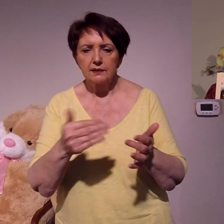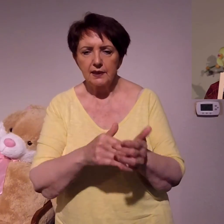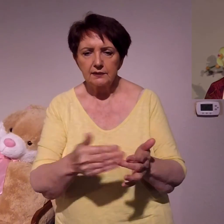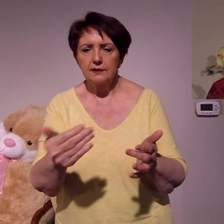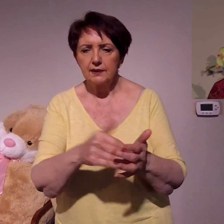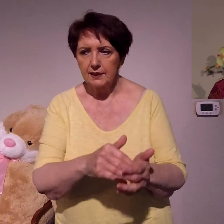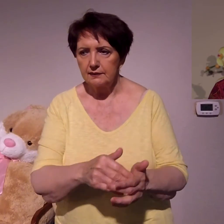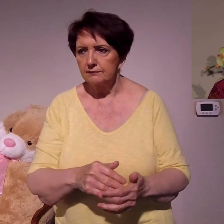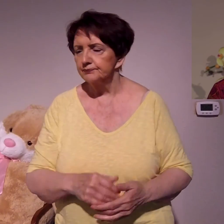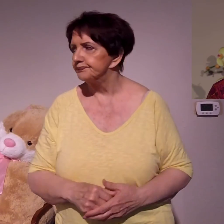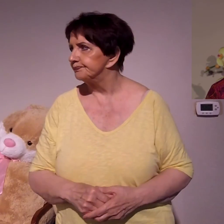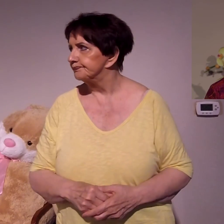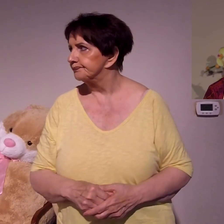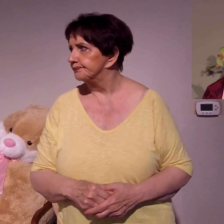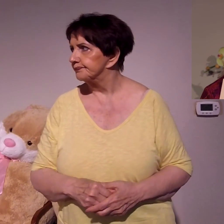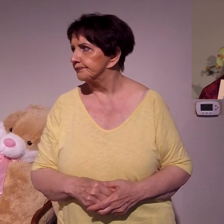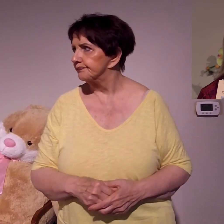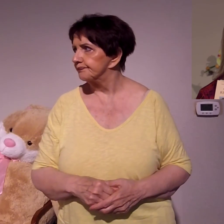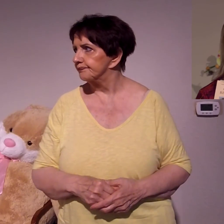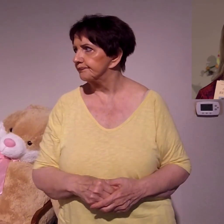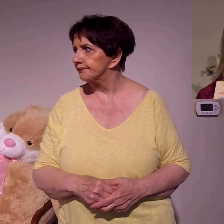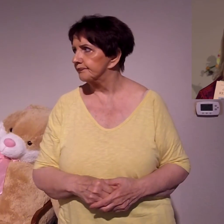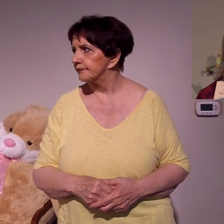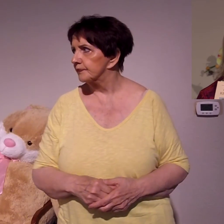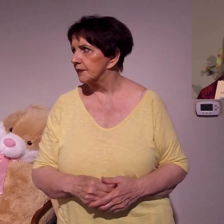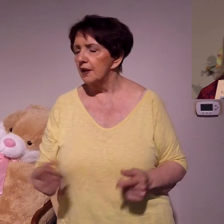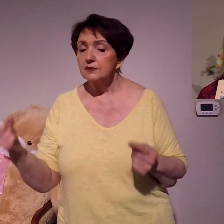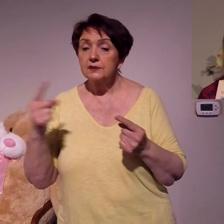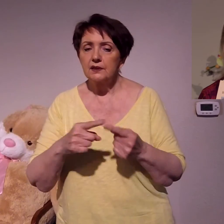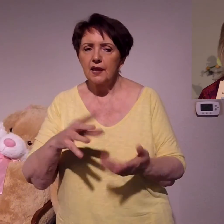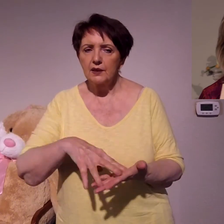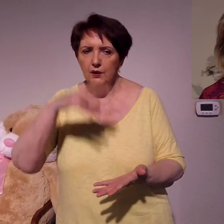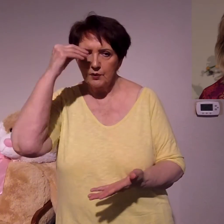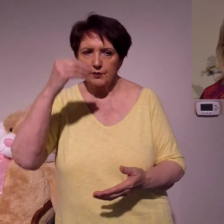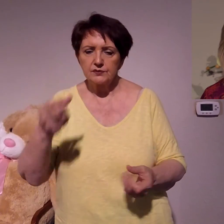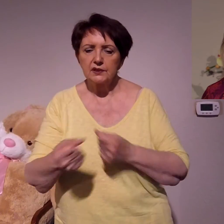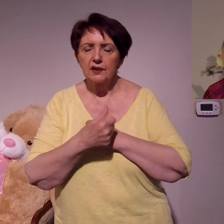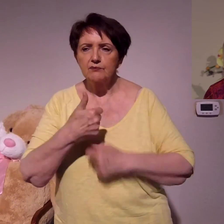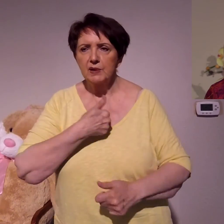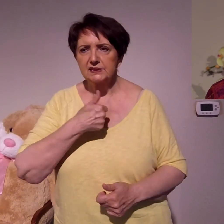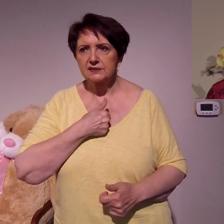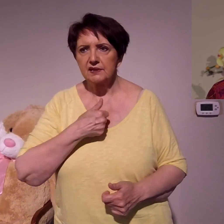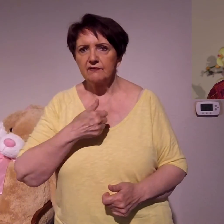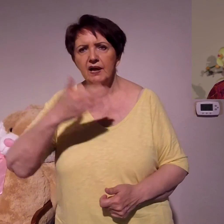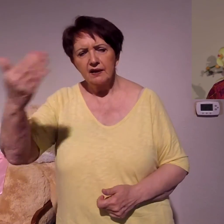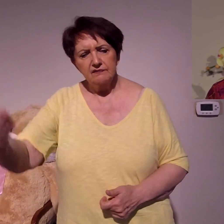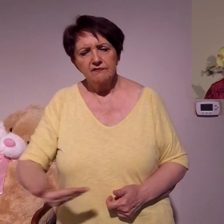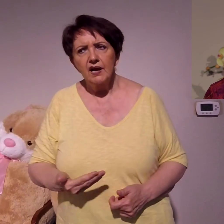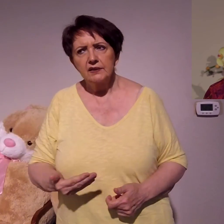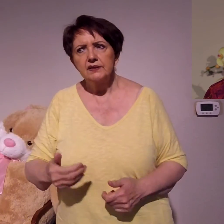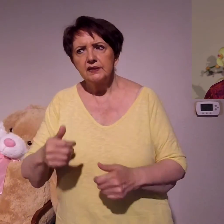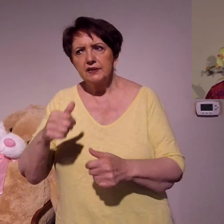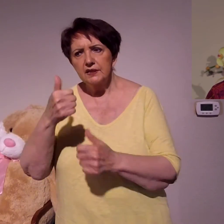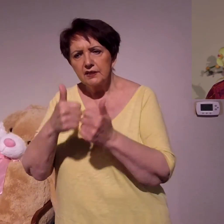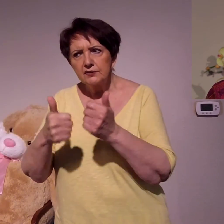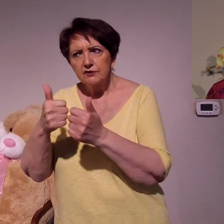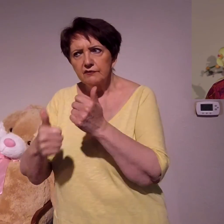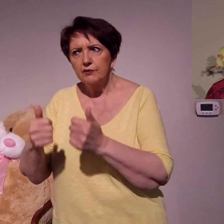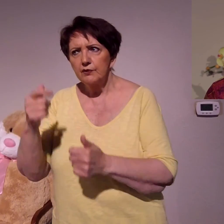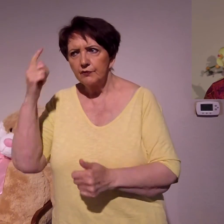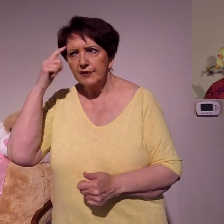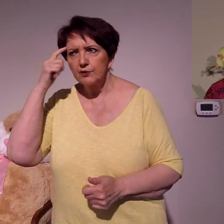and that made the space. I fully believe that made the space for something healthy to move into my life as